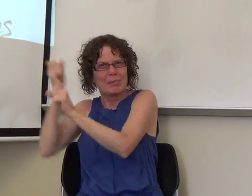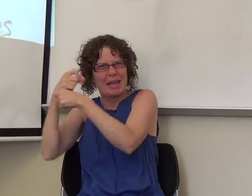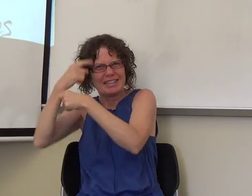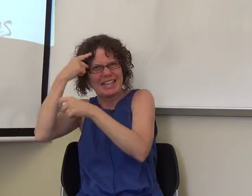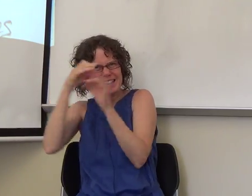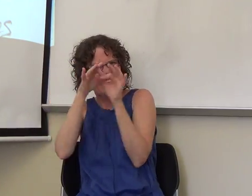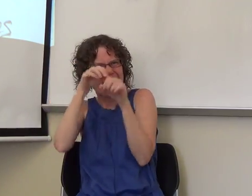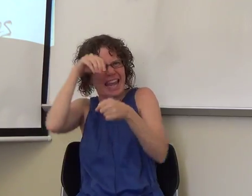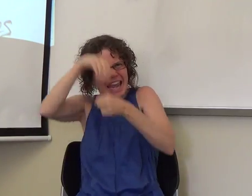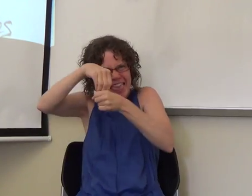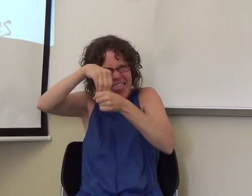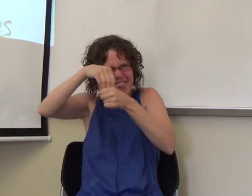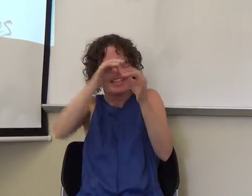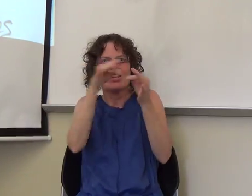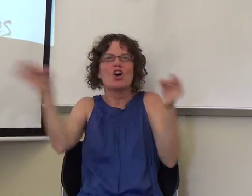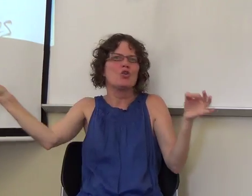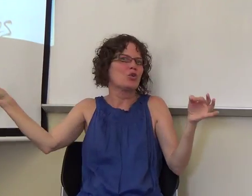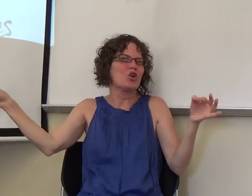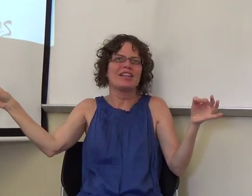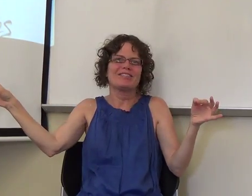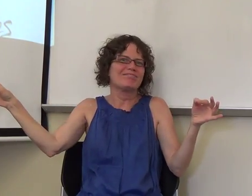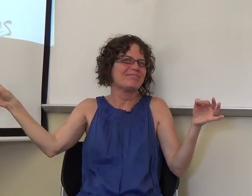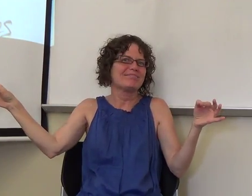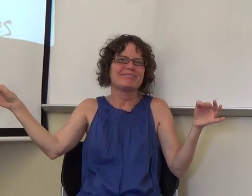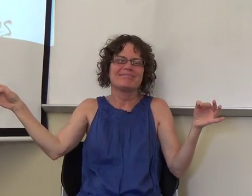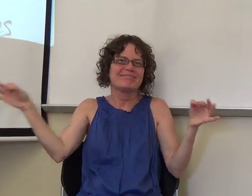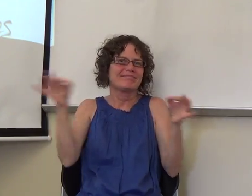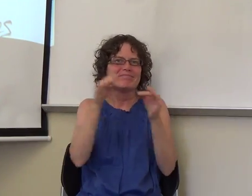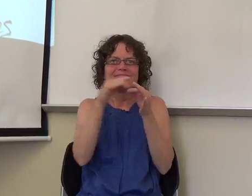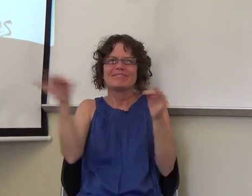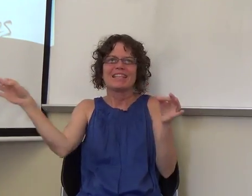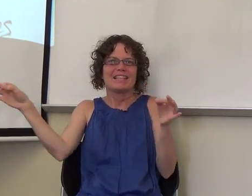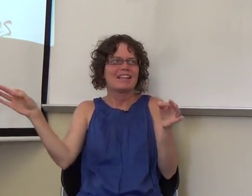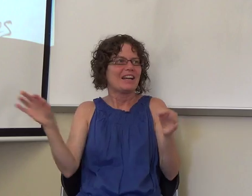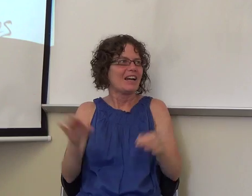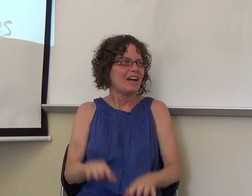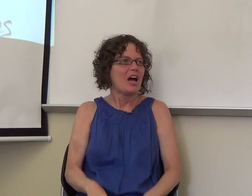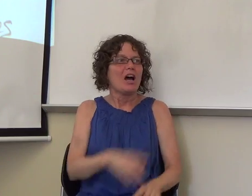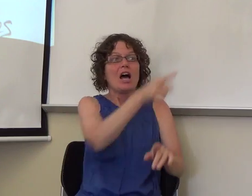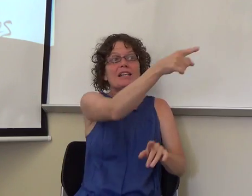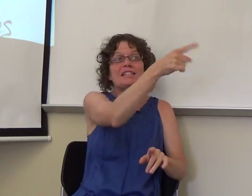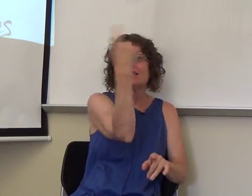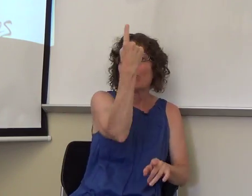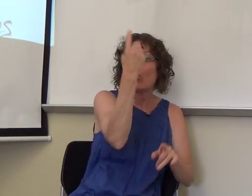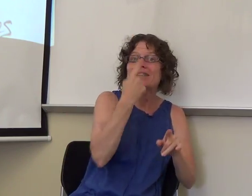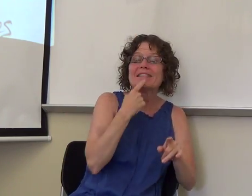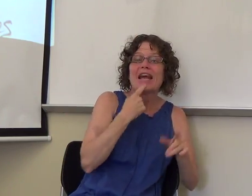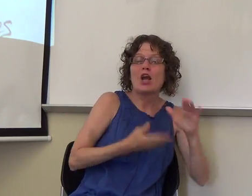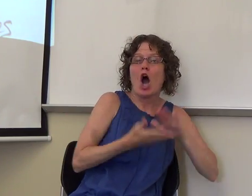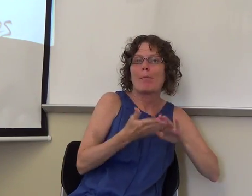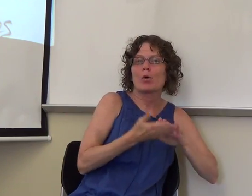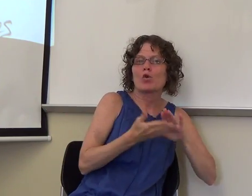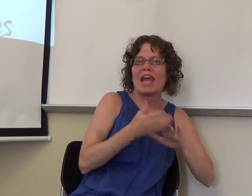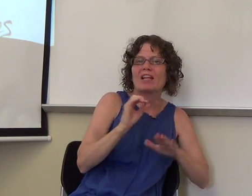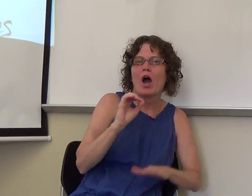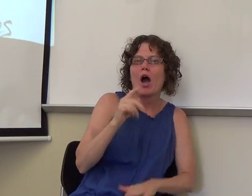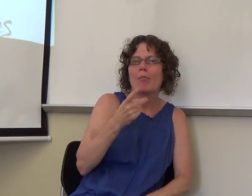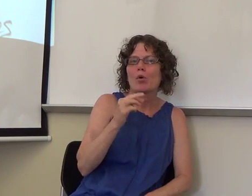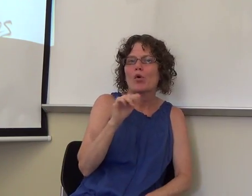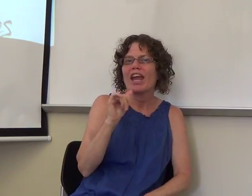operate? To operate? No, you couldn't. No. Okay, so that is a definition, but it's not in here. Can